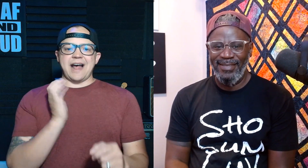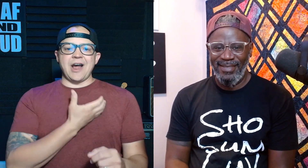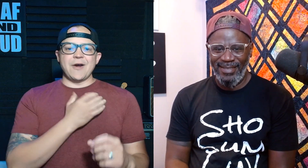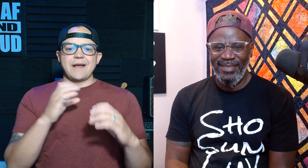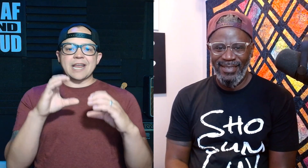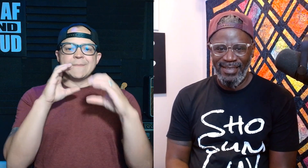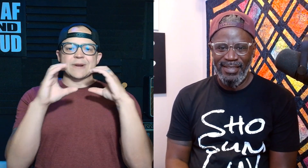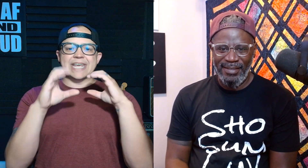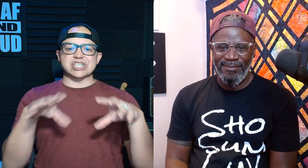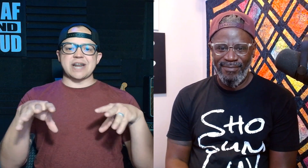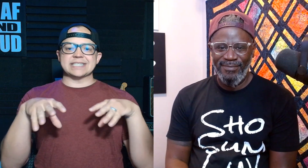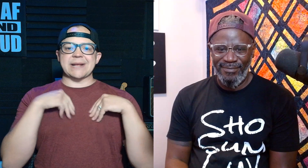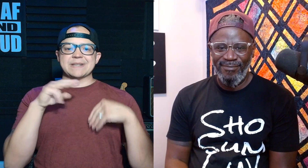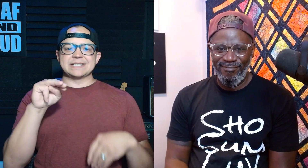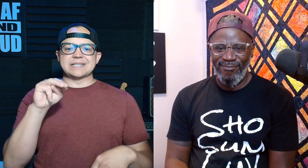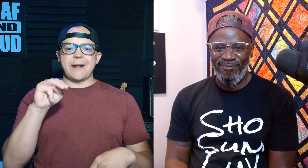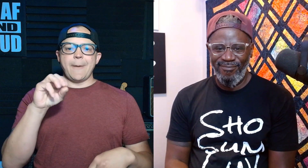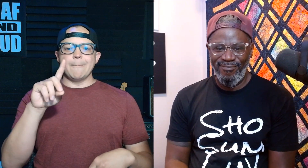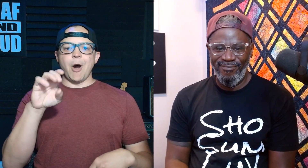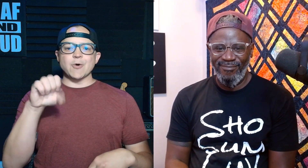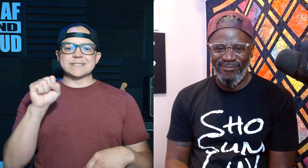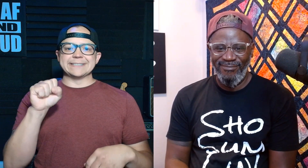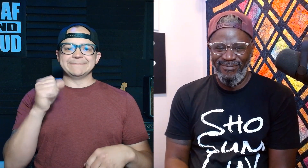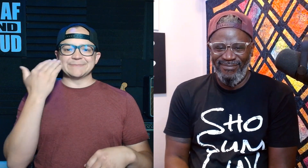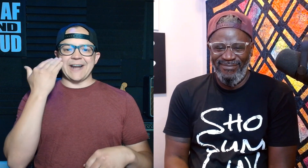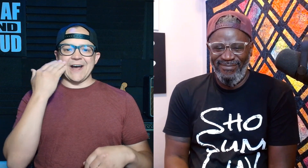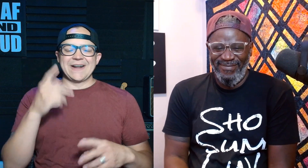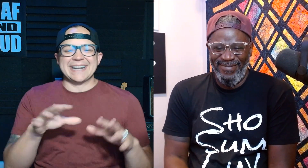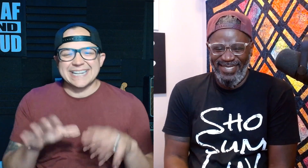adjust our communication acceptance modes.